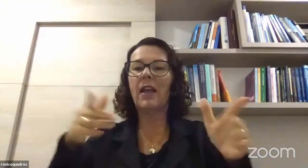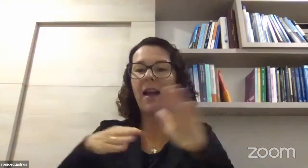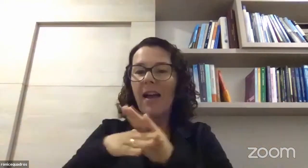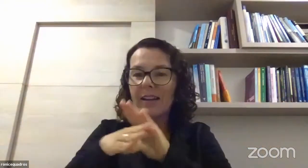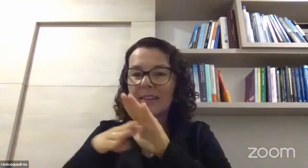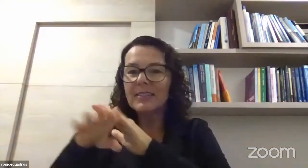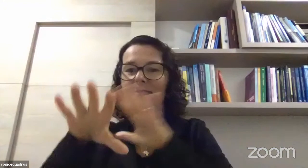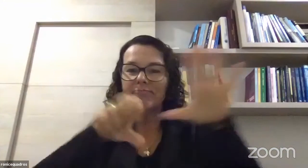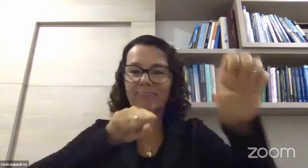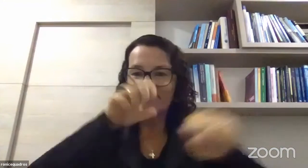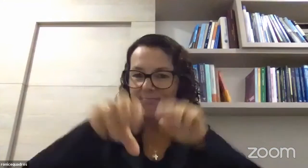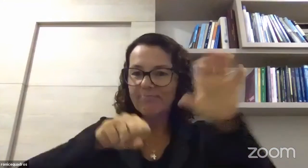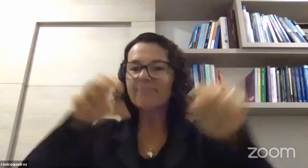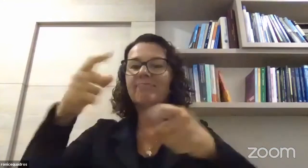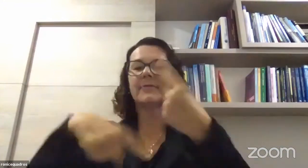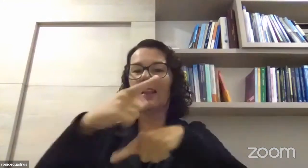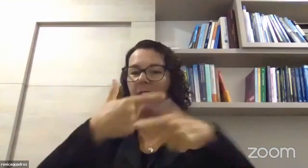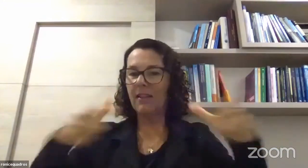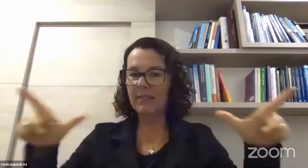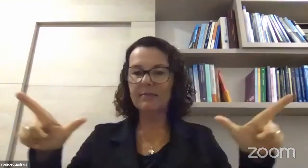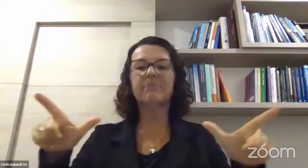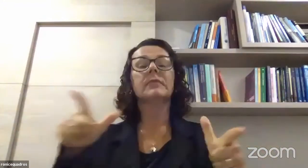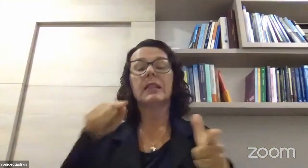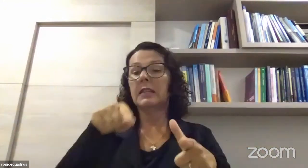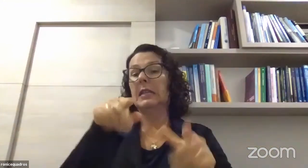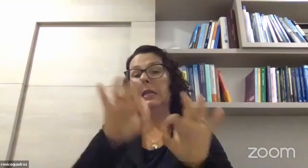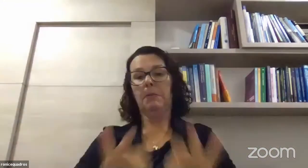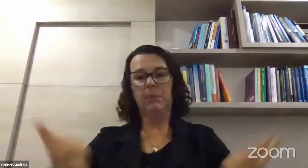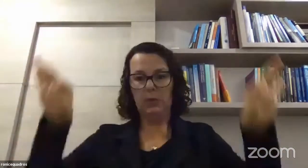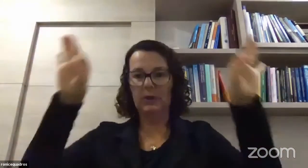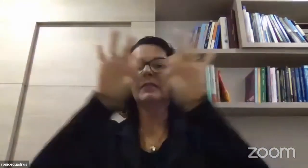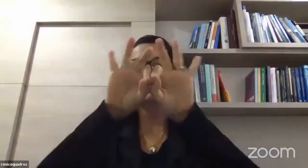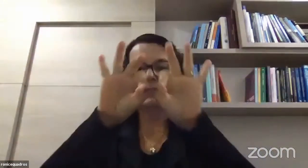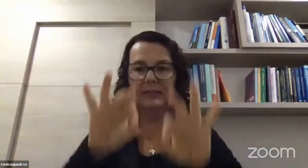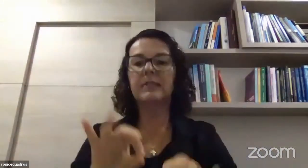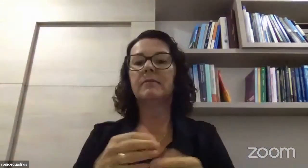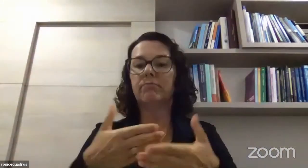And the corpus of sign language and access to